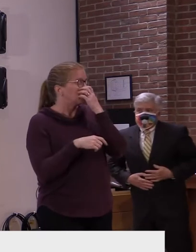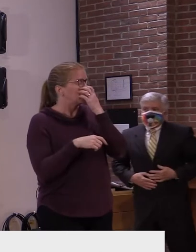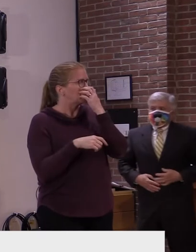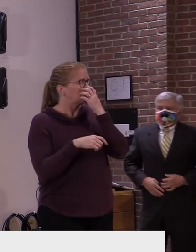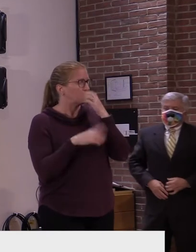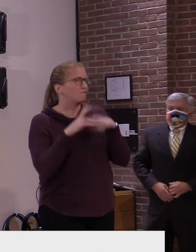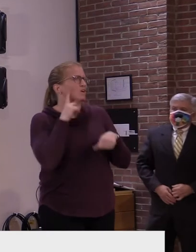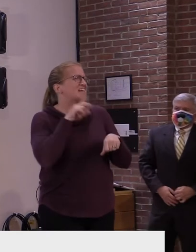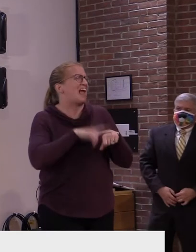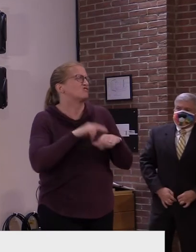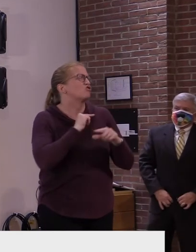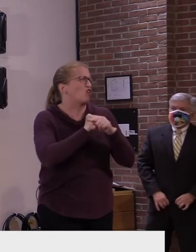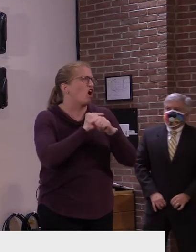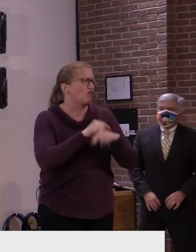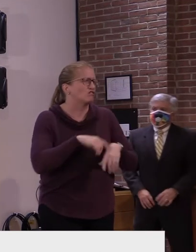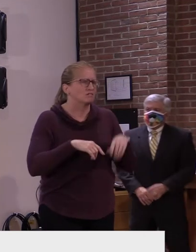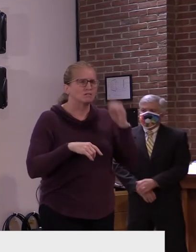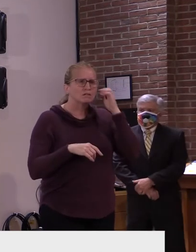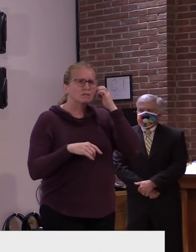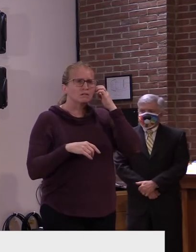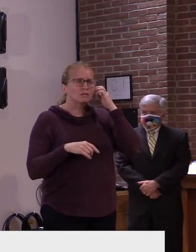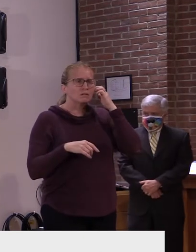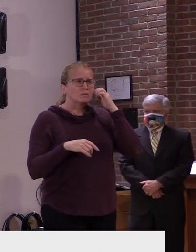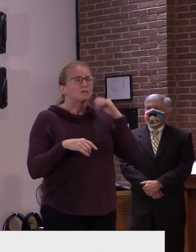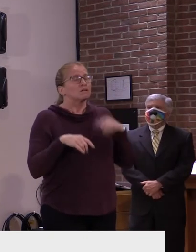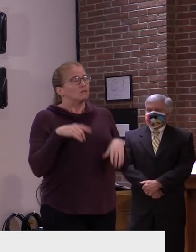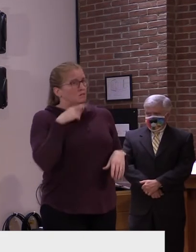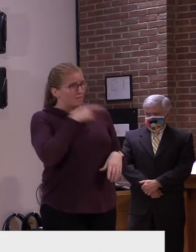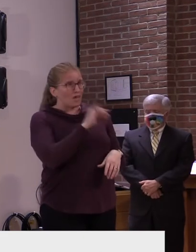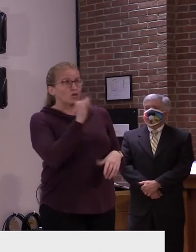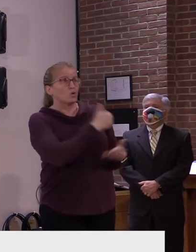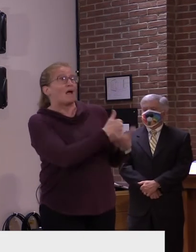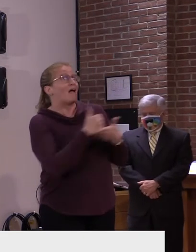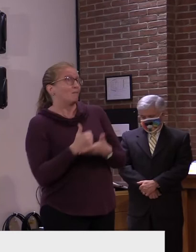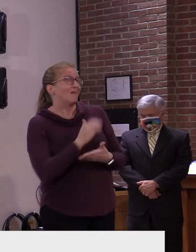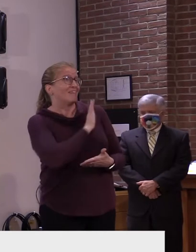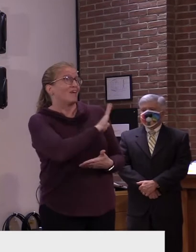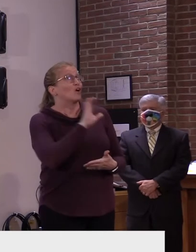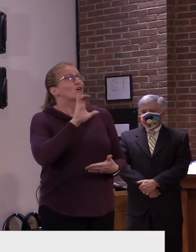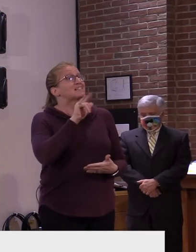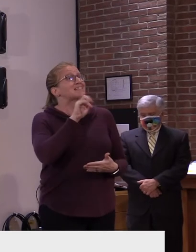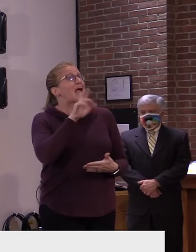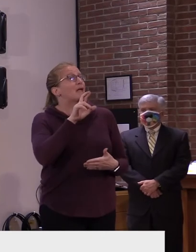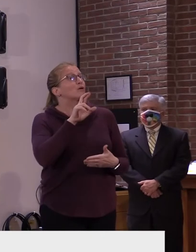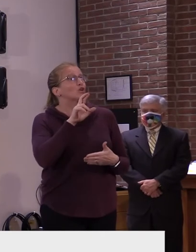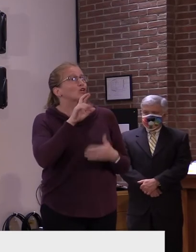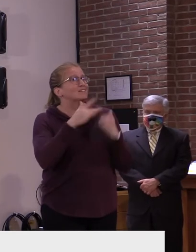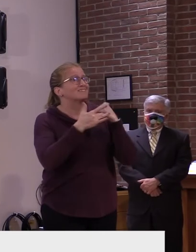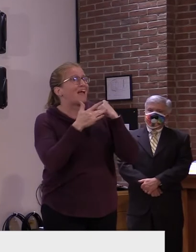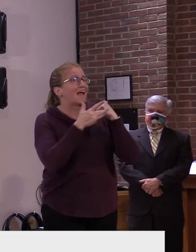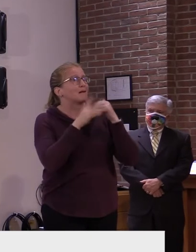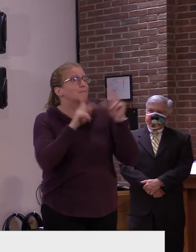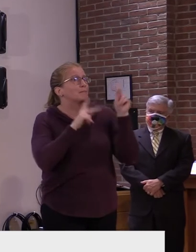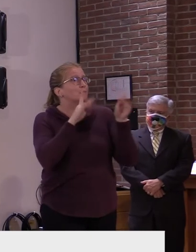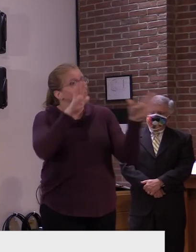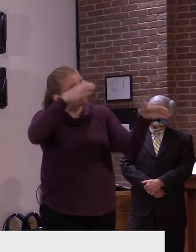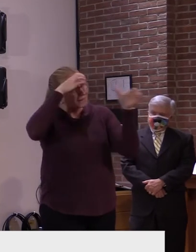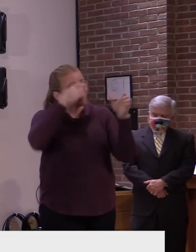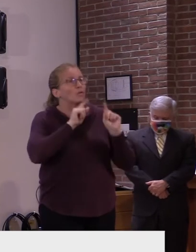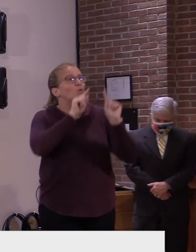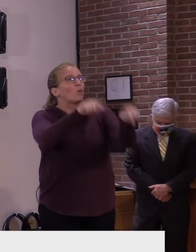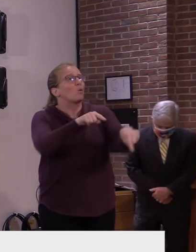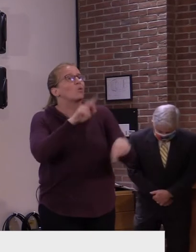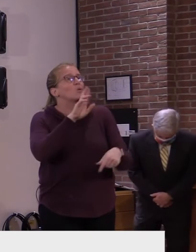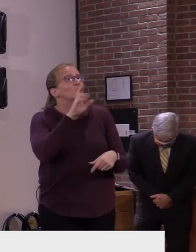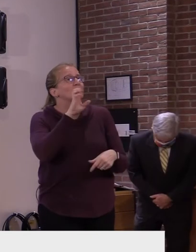the national guard uh they did uh they did help us out with a cyber unit at uvm medical center and are still active in that